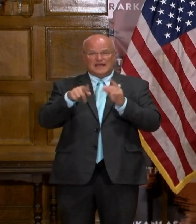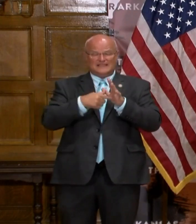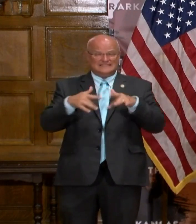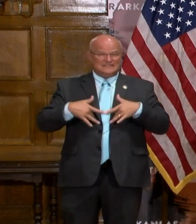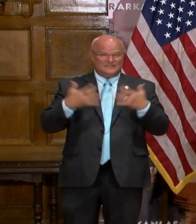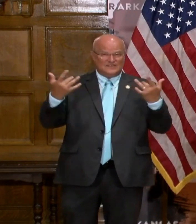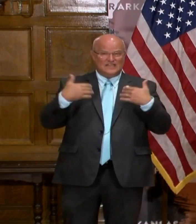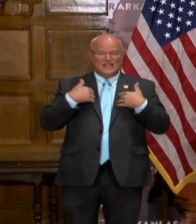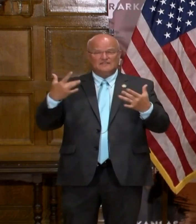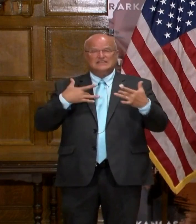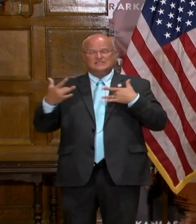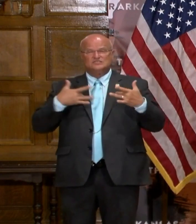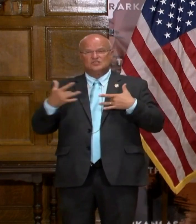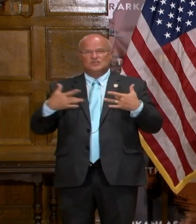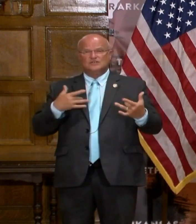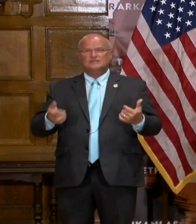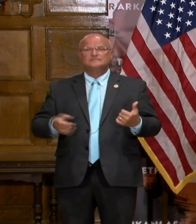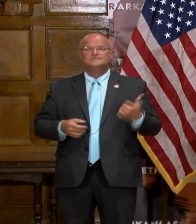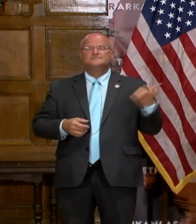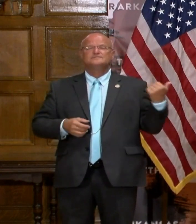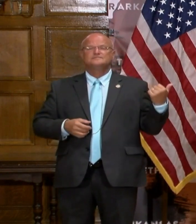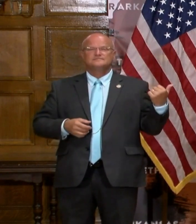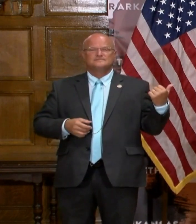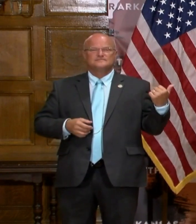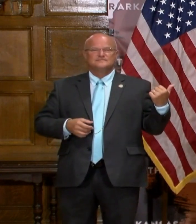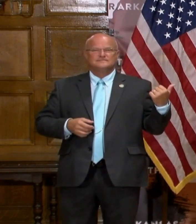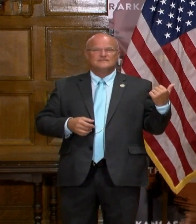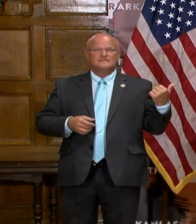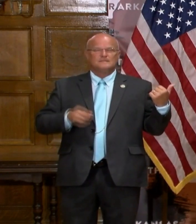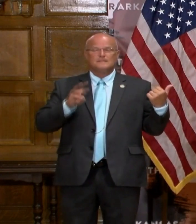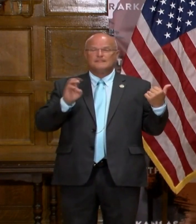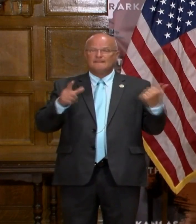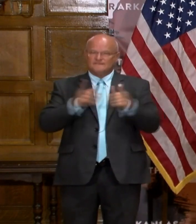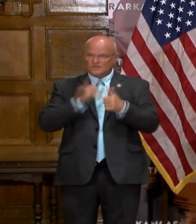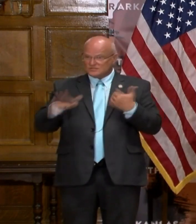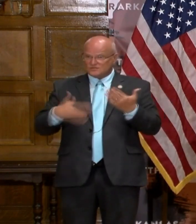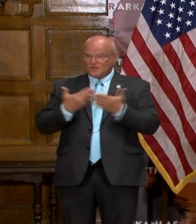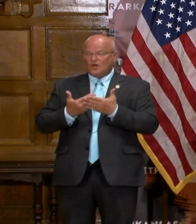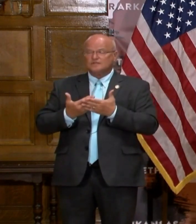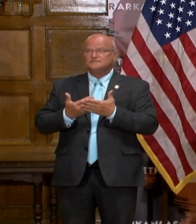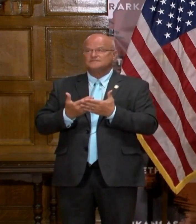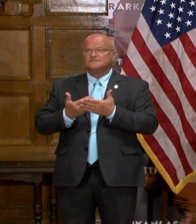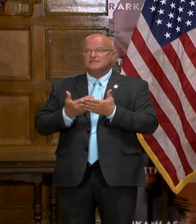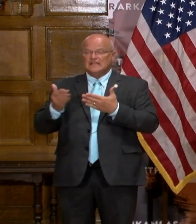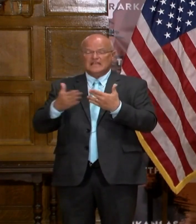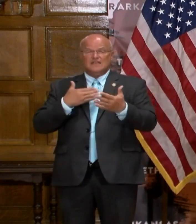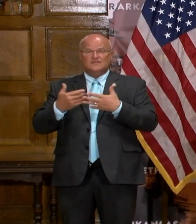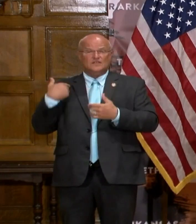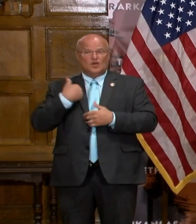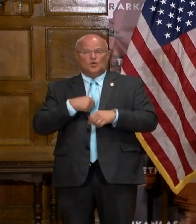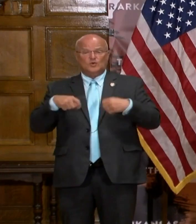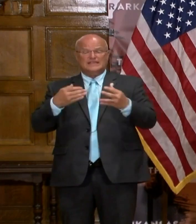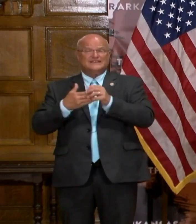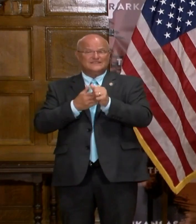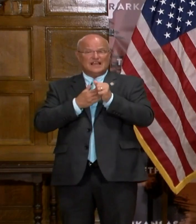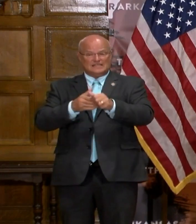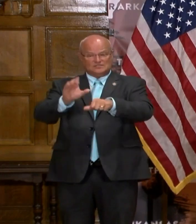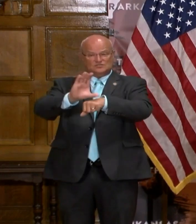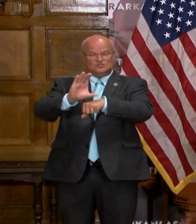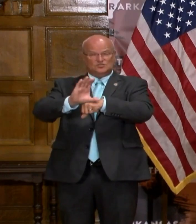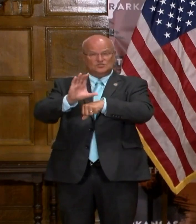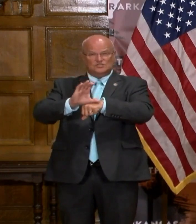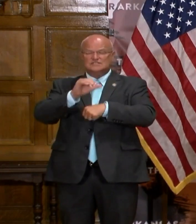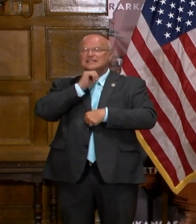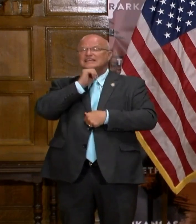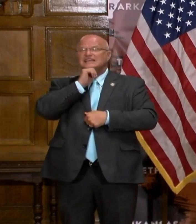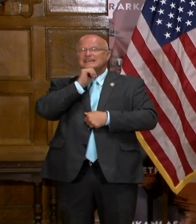event, and do you have any concerns? Well, I mean, first of all, even though we give guidance to churches